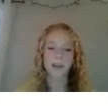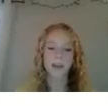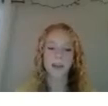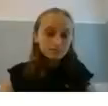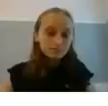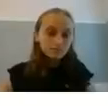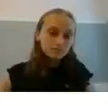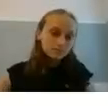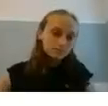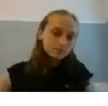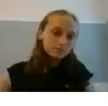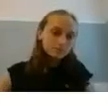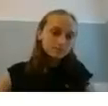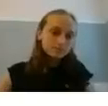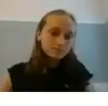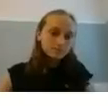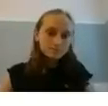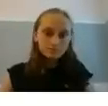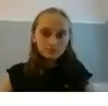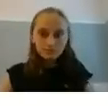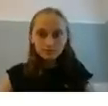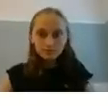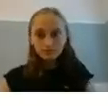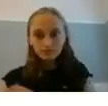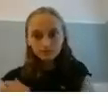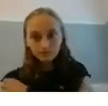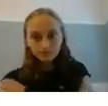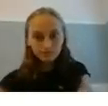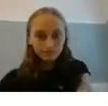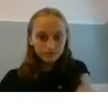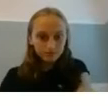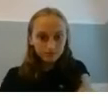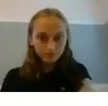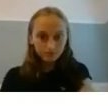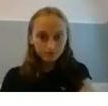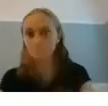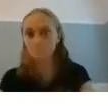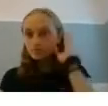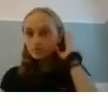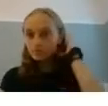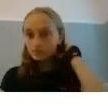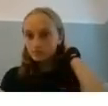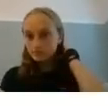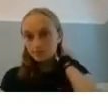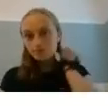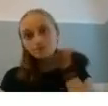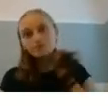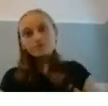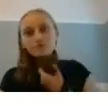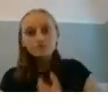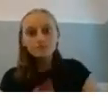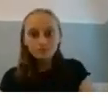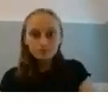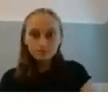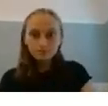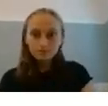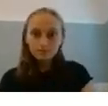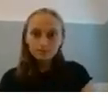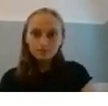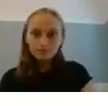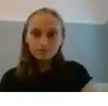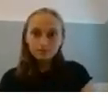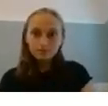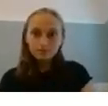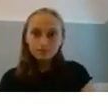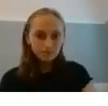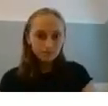publishing pretty much any song book etc that had to do a sign language whether or not it was in keeping with the original language and this was mostly in hopes of